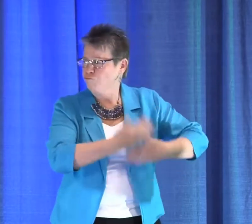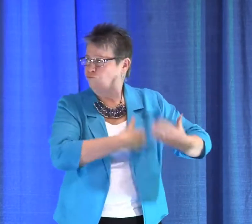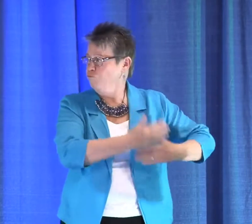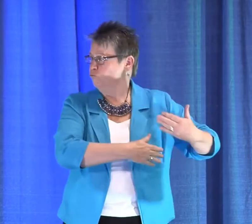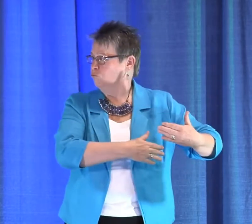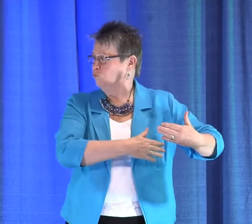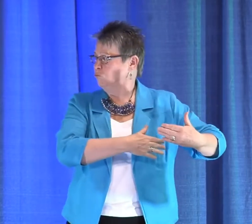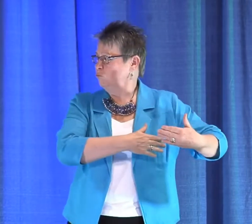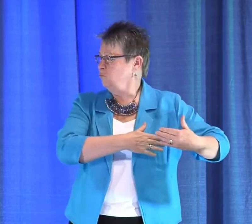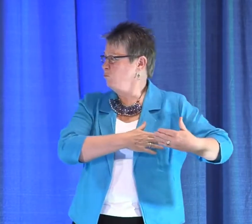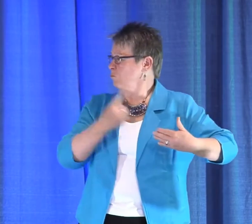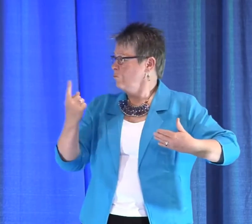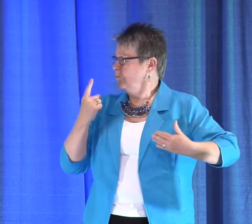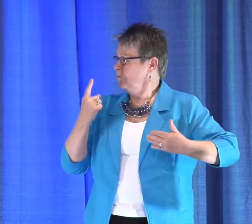Throughout the interpreting process,